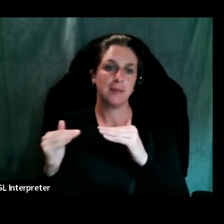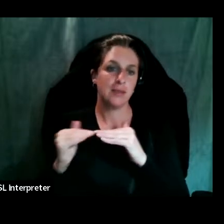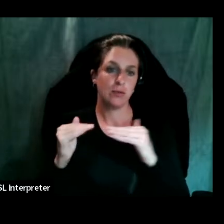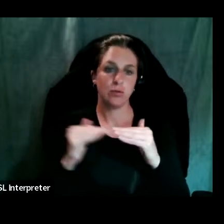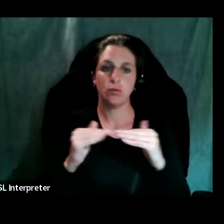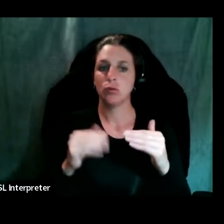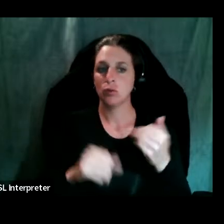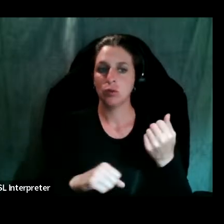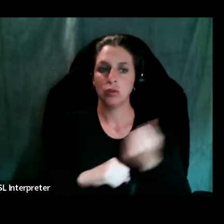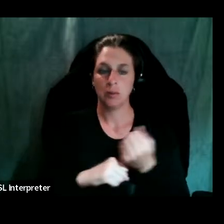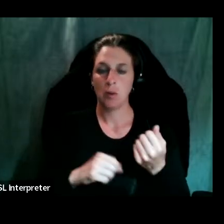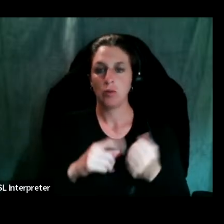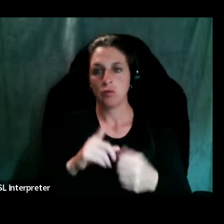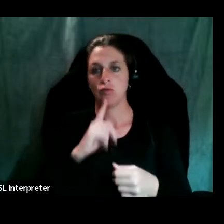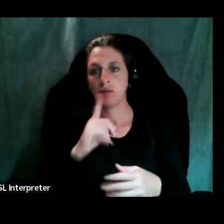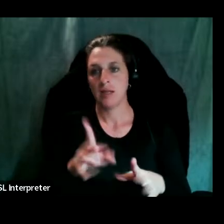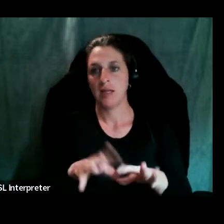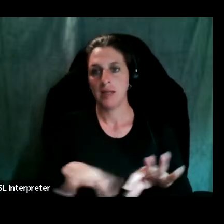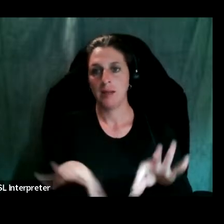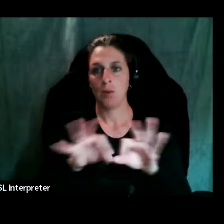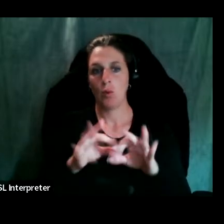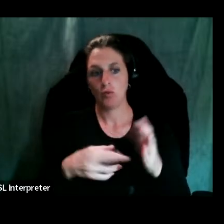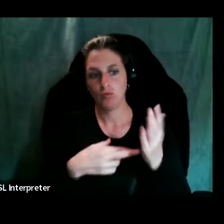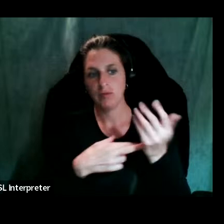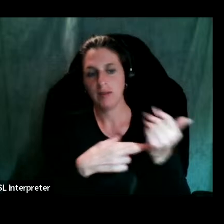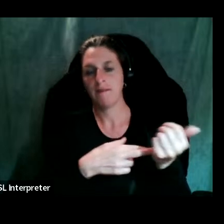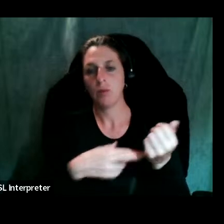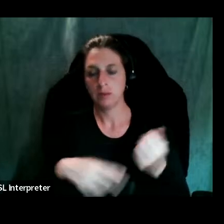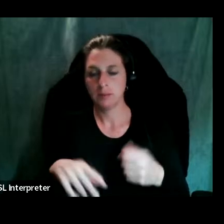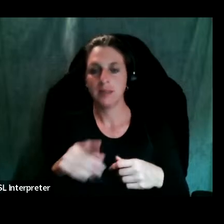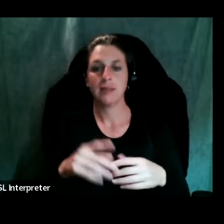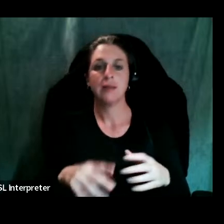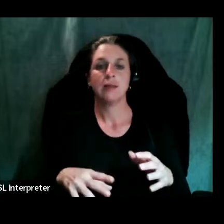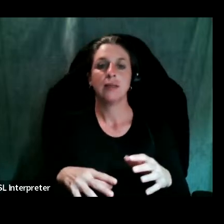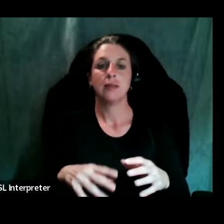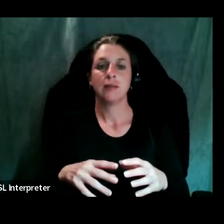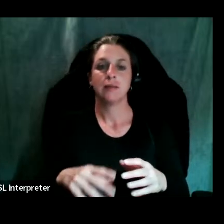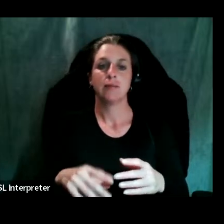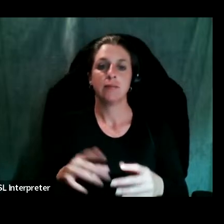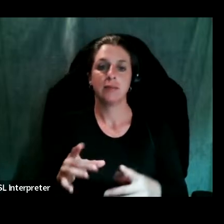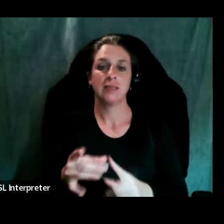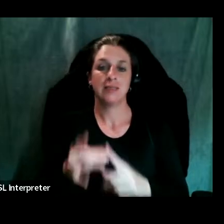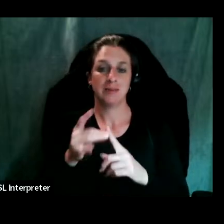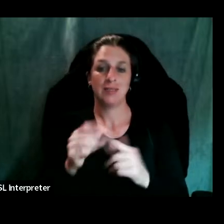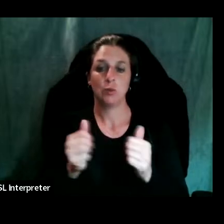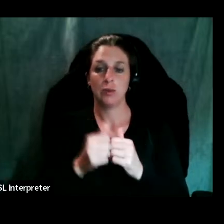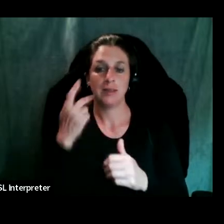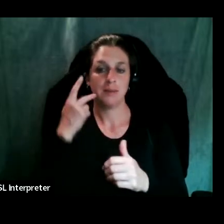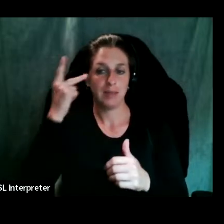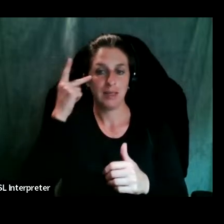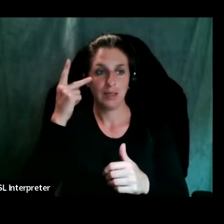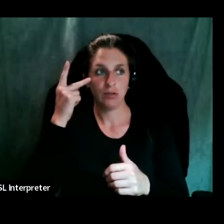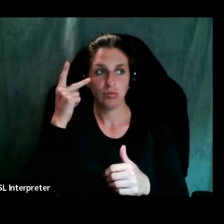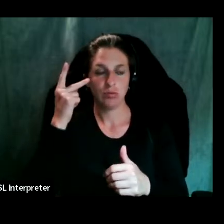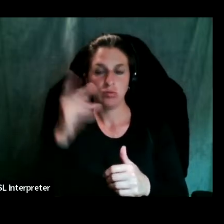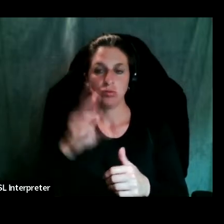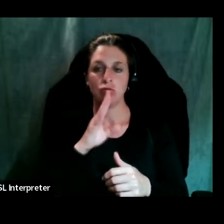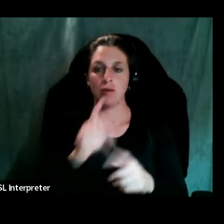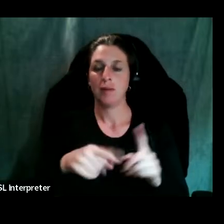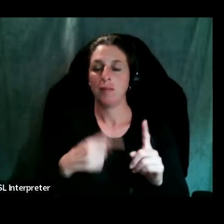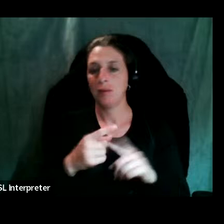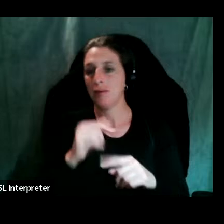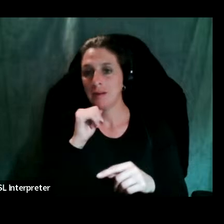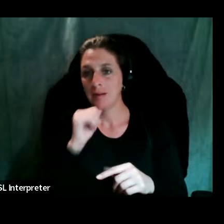in the reinforcement, especially with the parents that talking about not the most